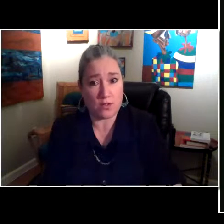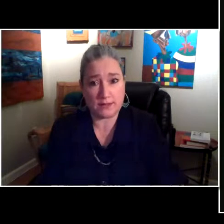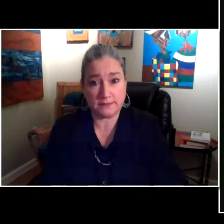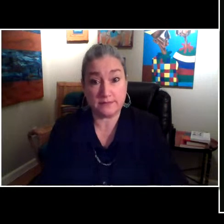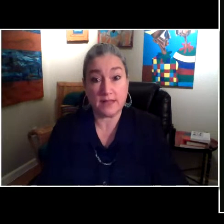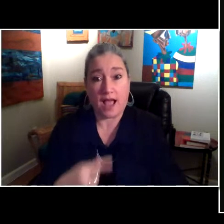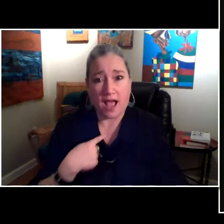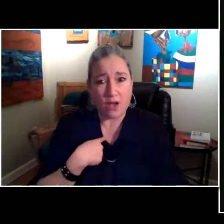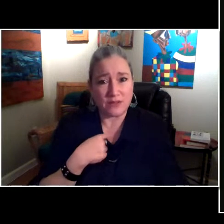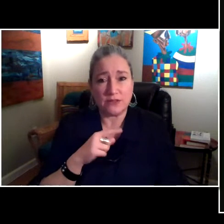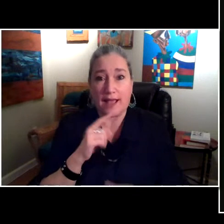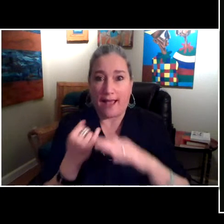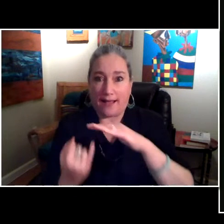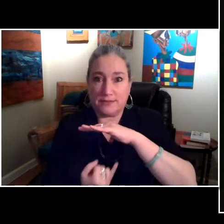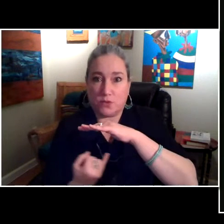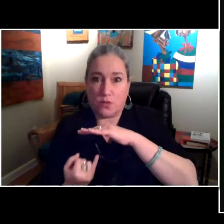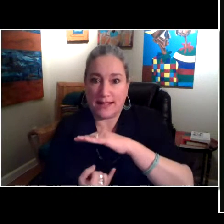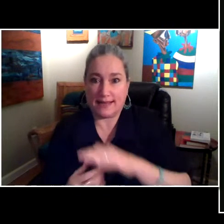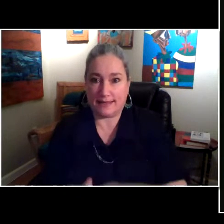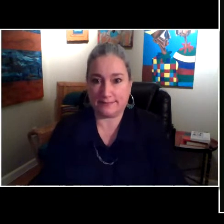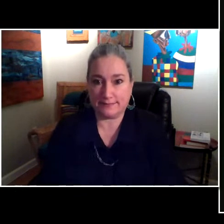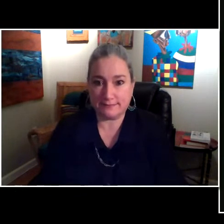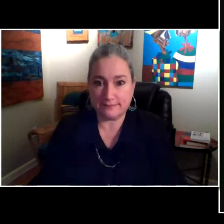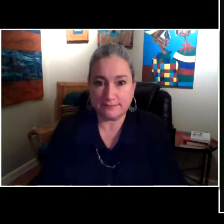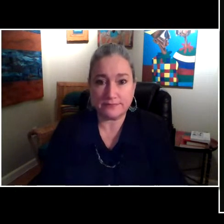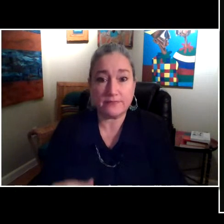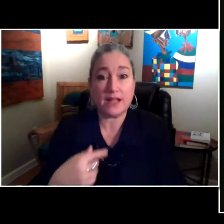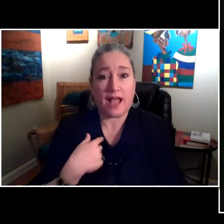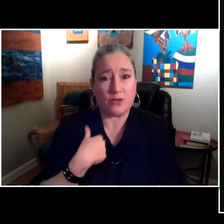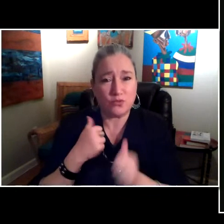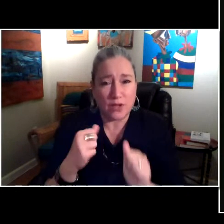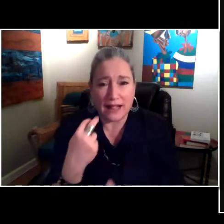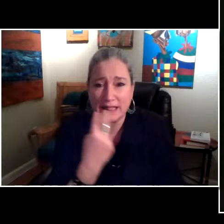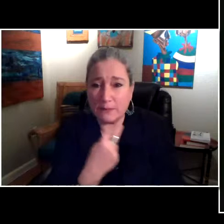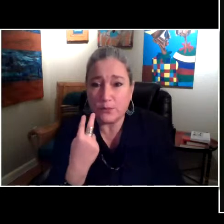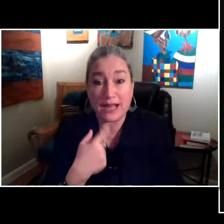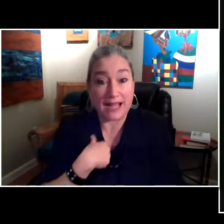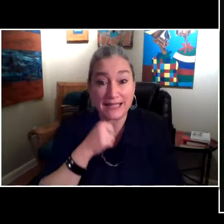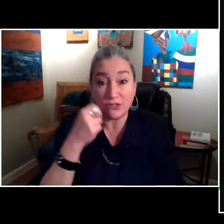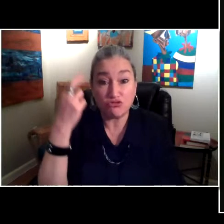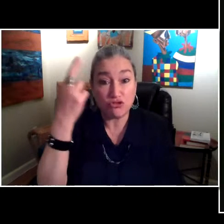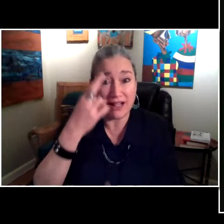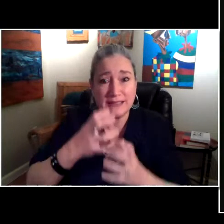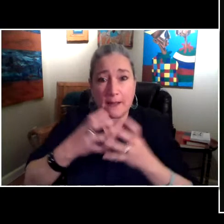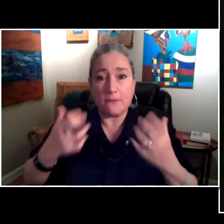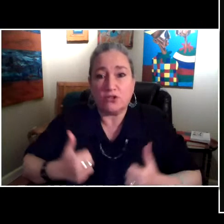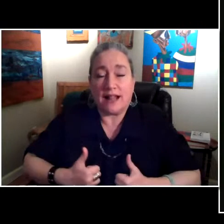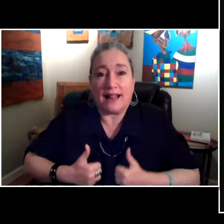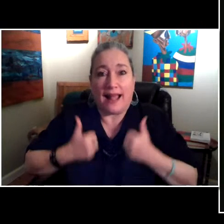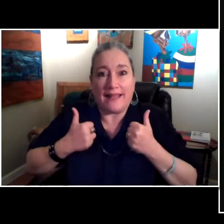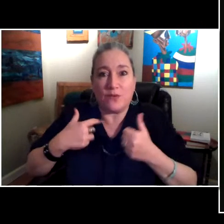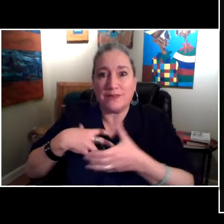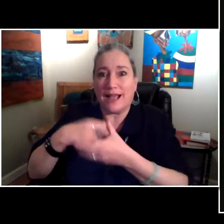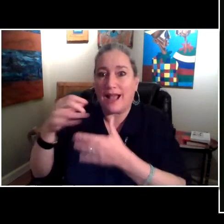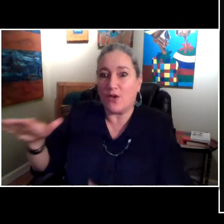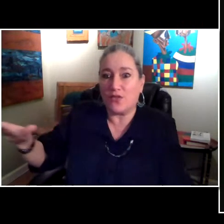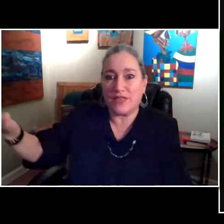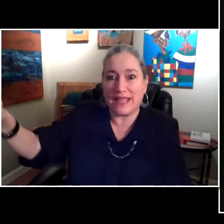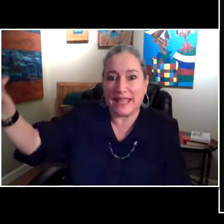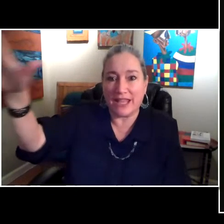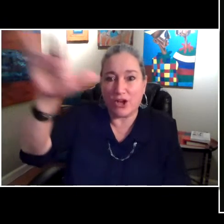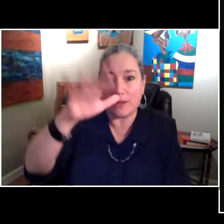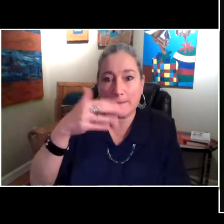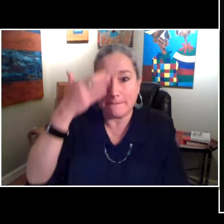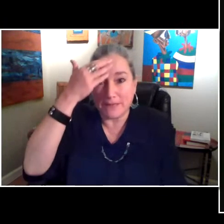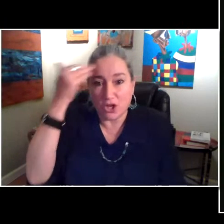limited. I thought my world was small. I was very isolated trying to read lips. I